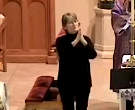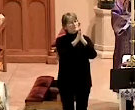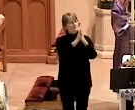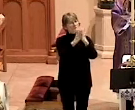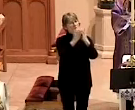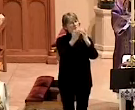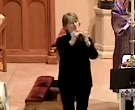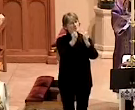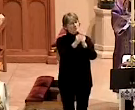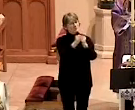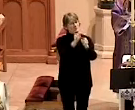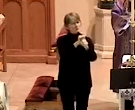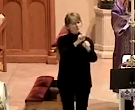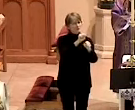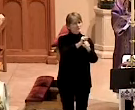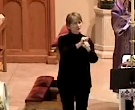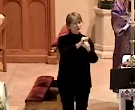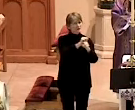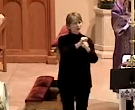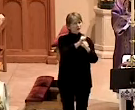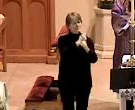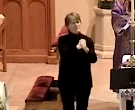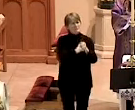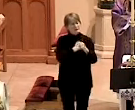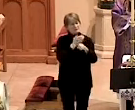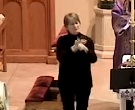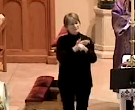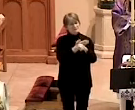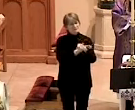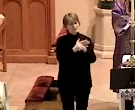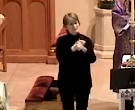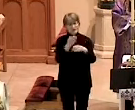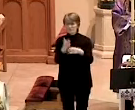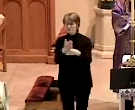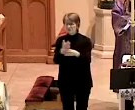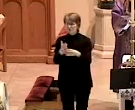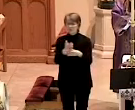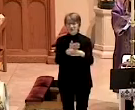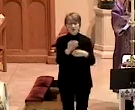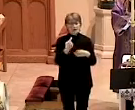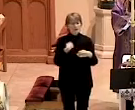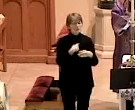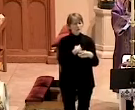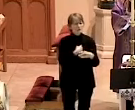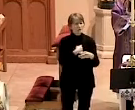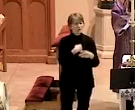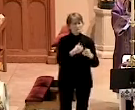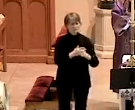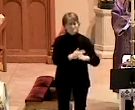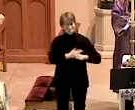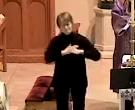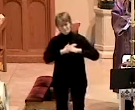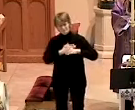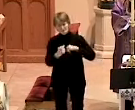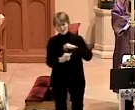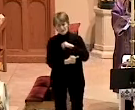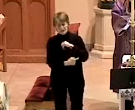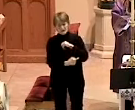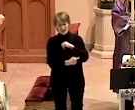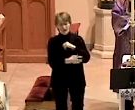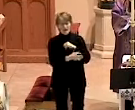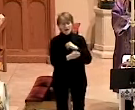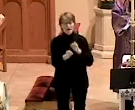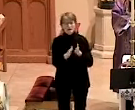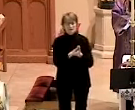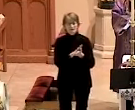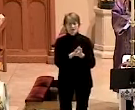works of penance and charity, we may turn away from harmful pleasures and cleanse from our